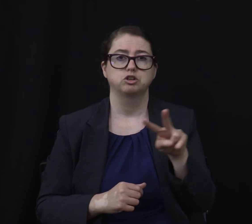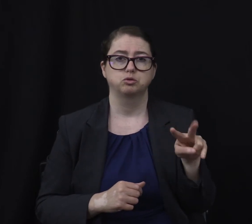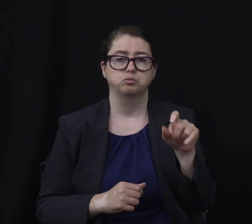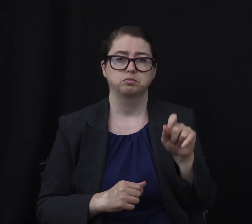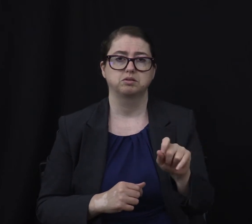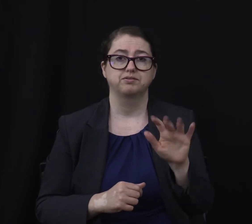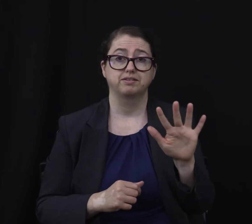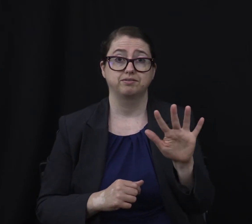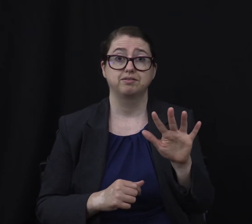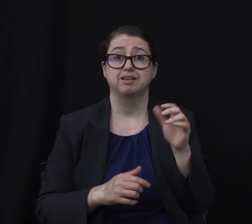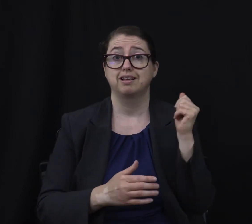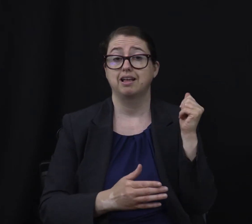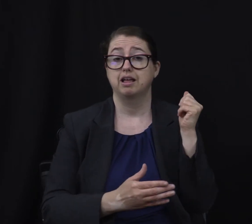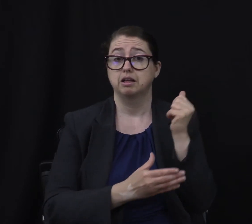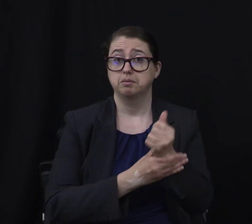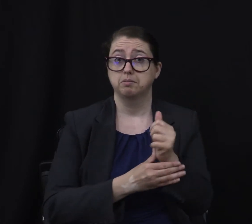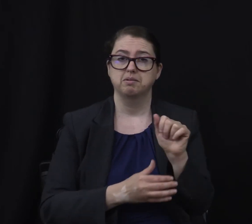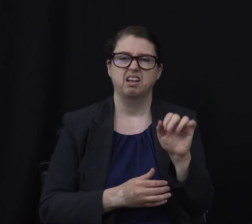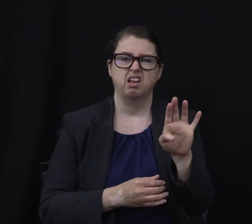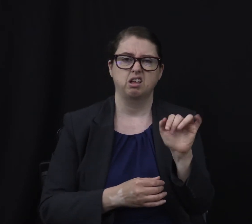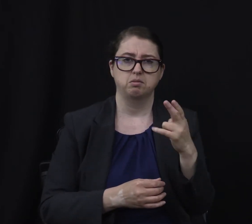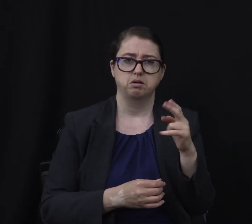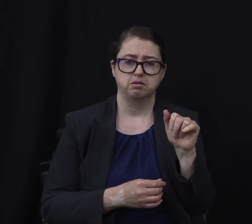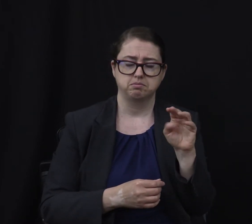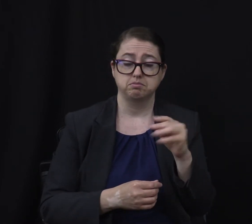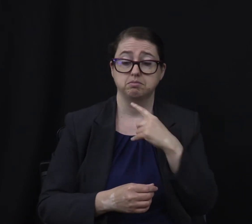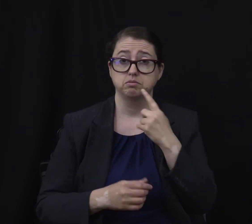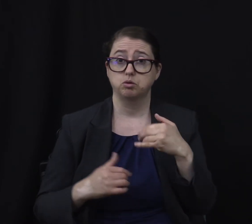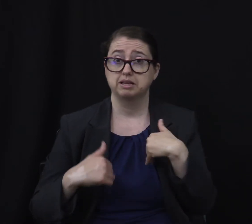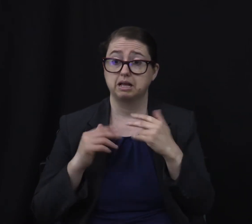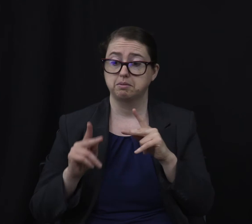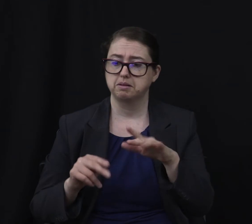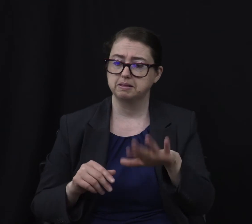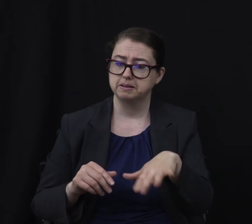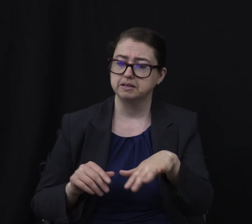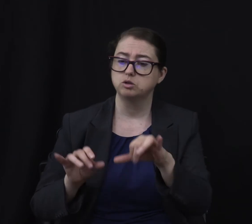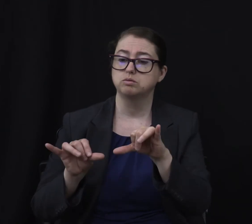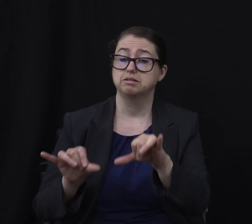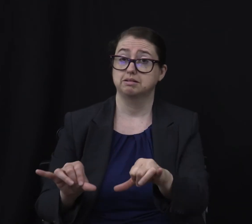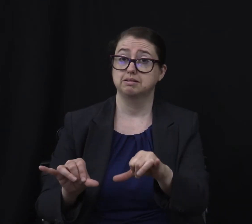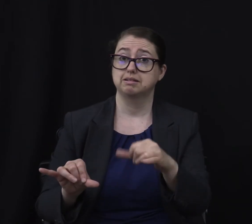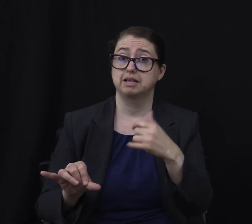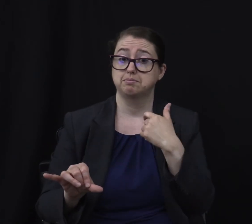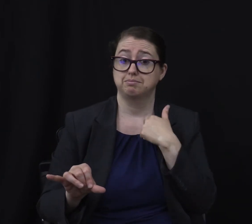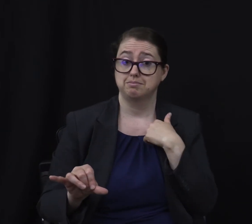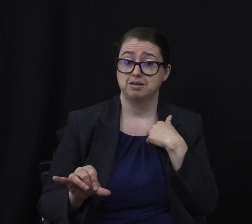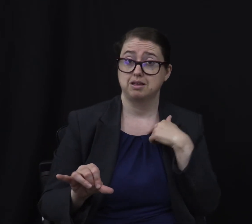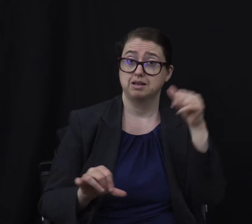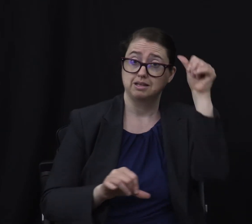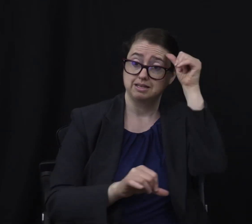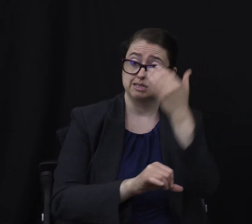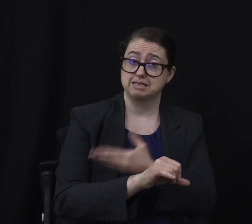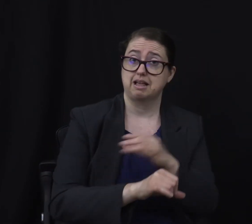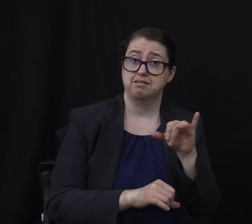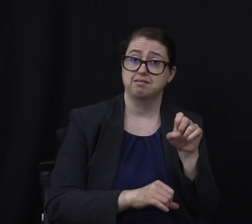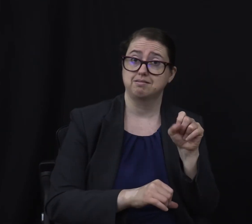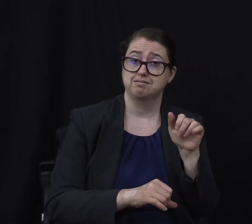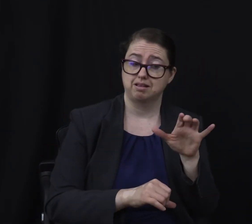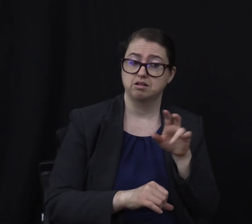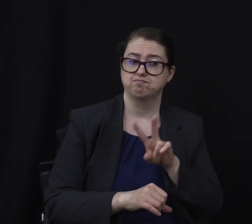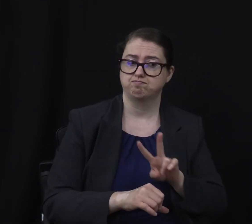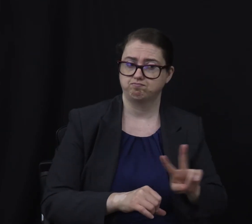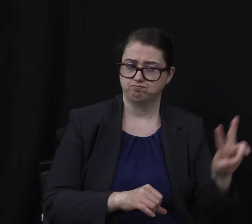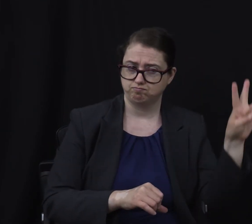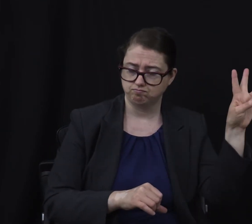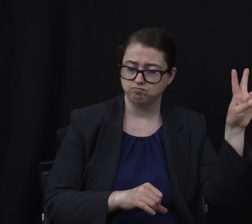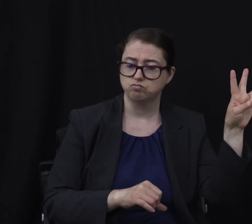Abraham said to the young men that were with him, "Stay here, I and the lad, being Isaac, are going to go yonder and worship."